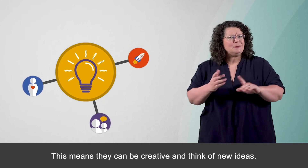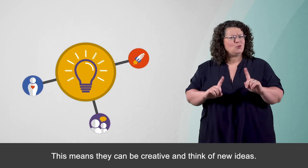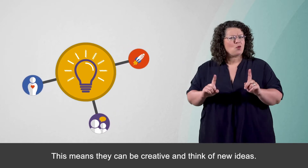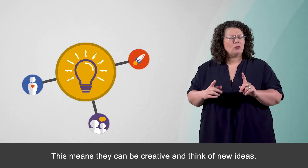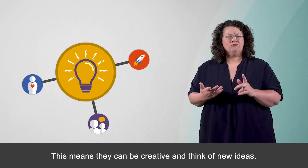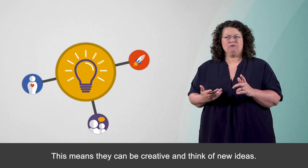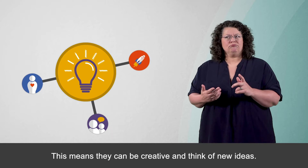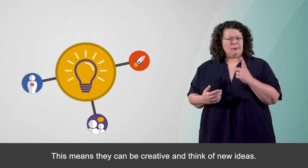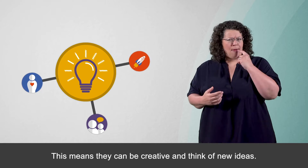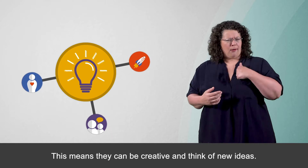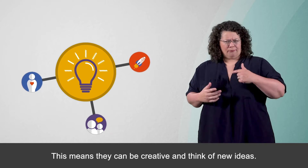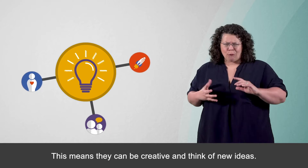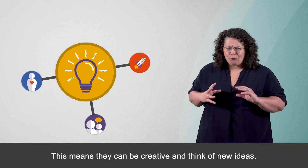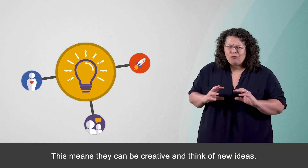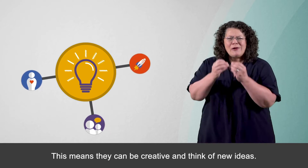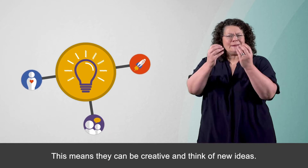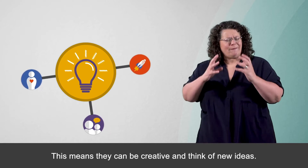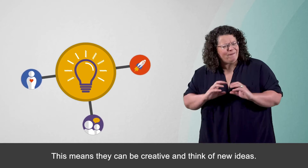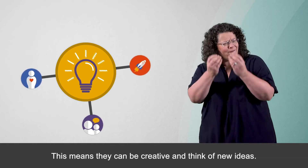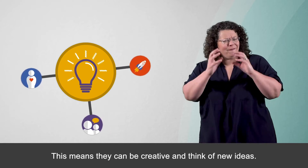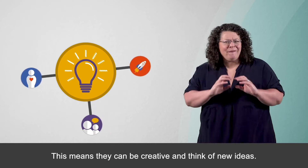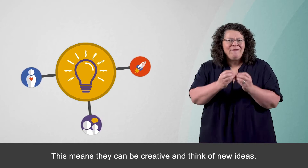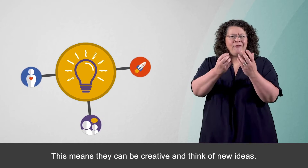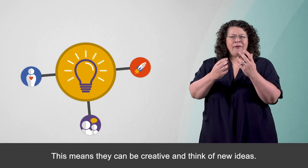This means they can be creative and think of new ideas.